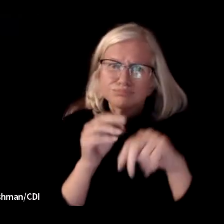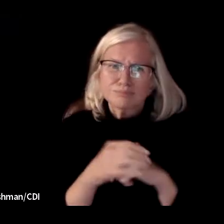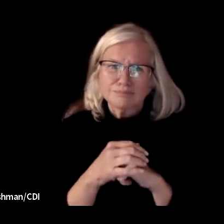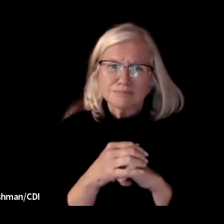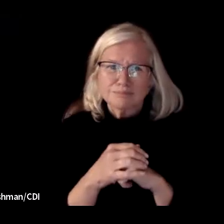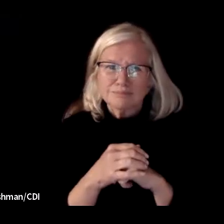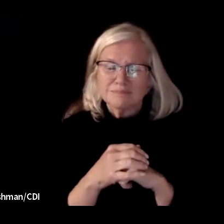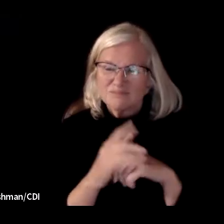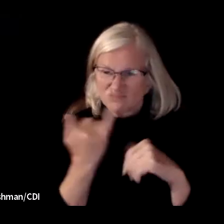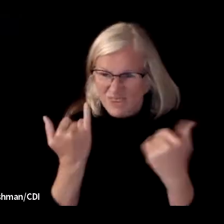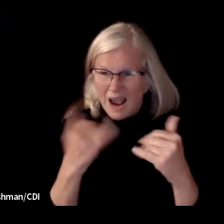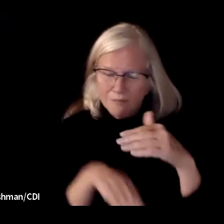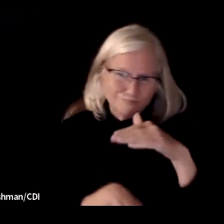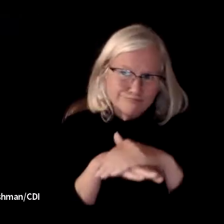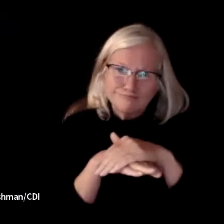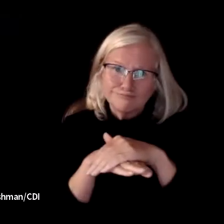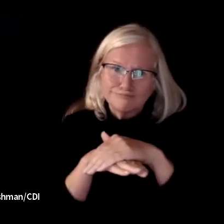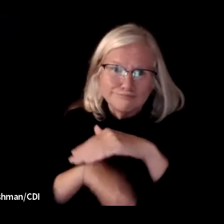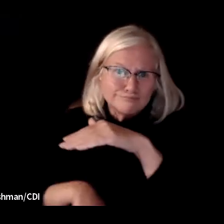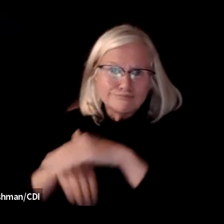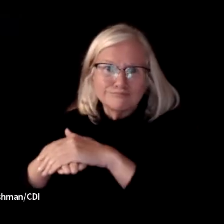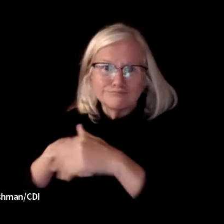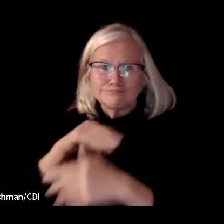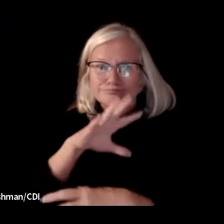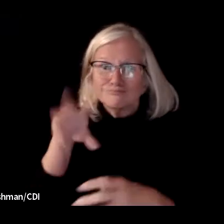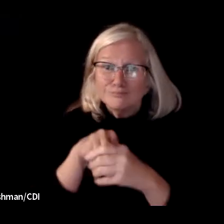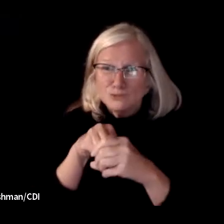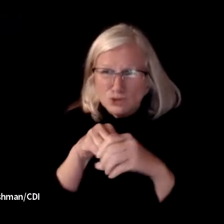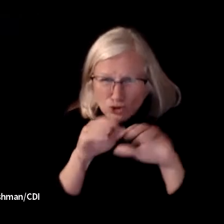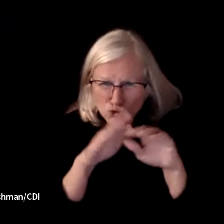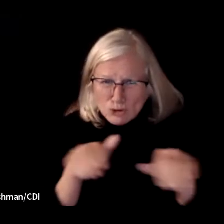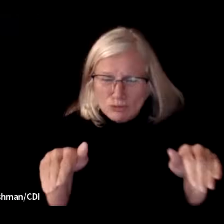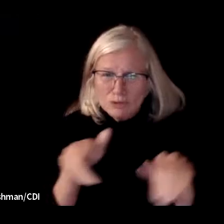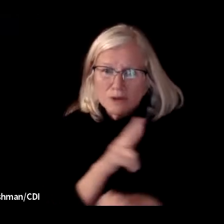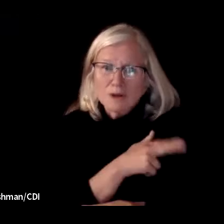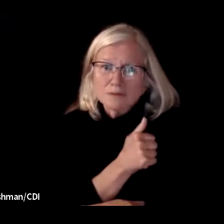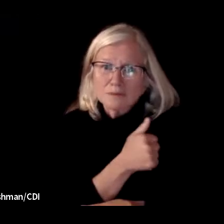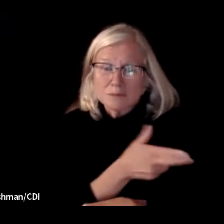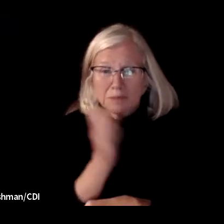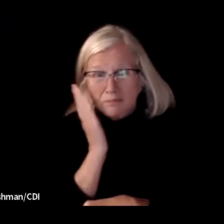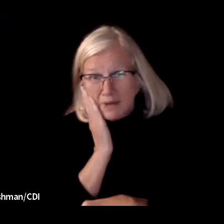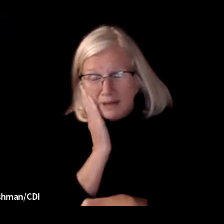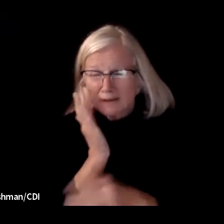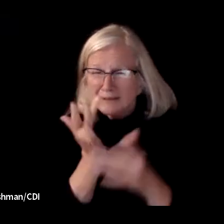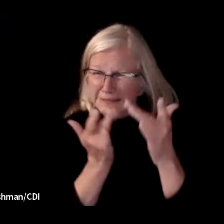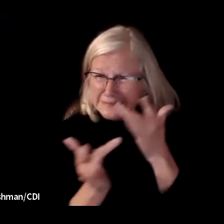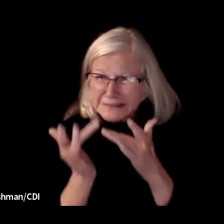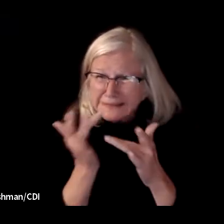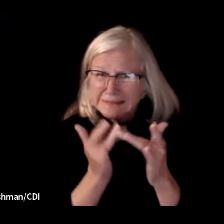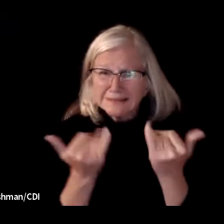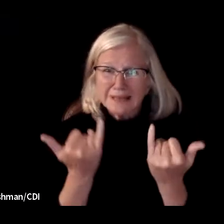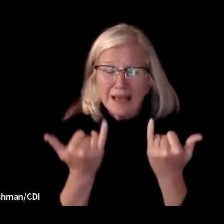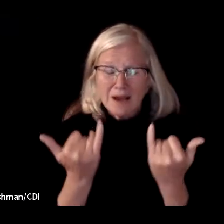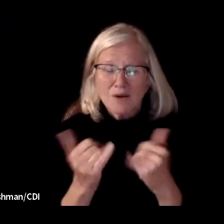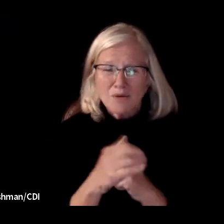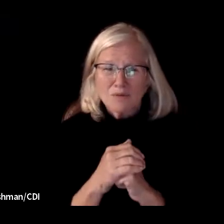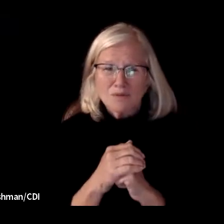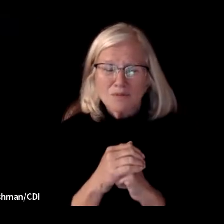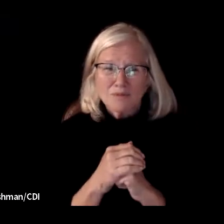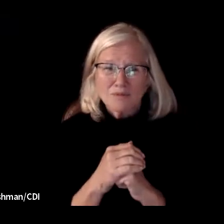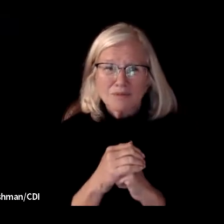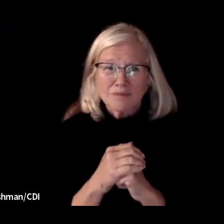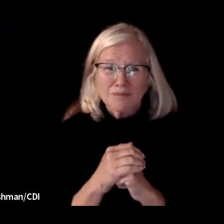for pediatric hospital beds, and perhaps particularly tight for pediatric hospital beds, since that is a